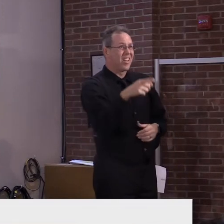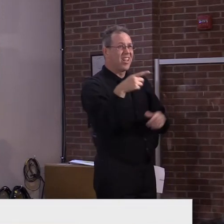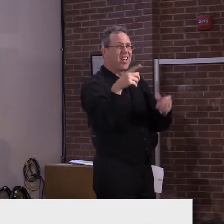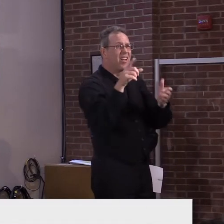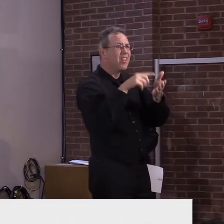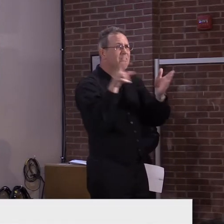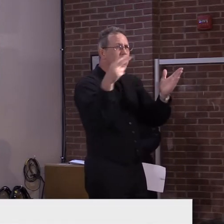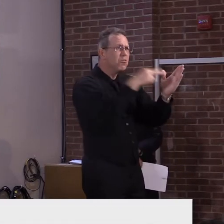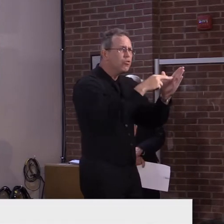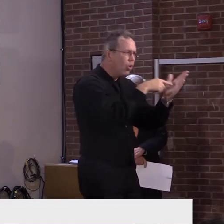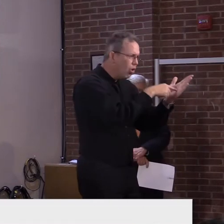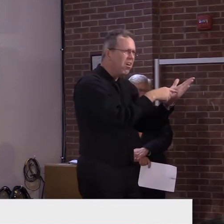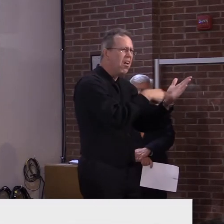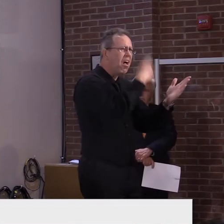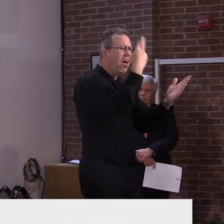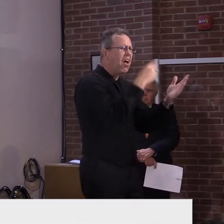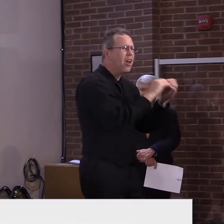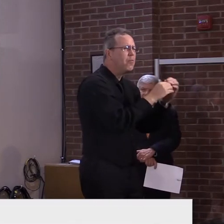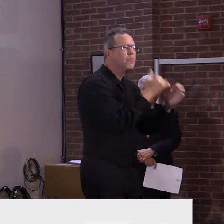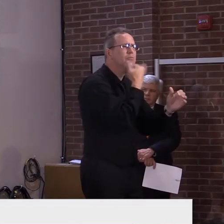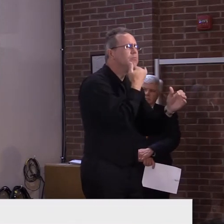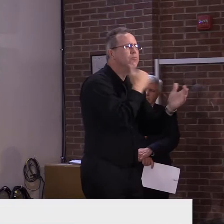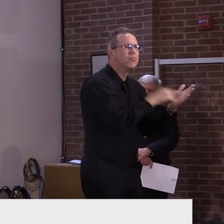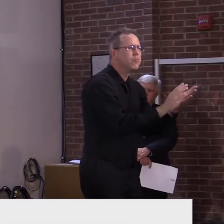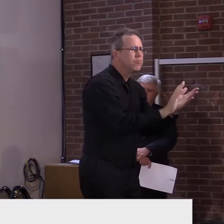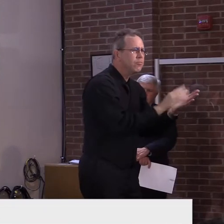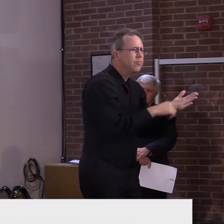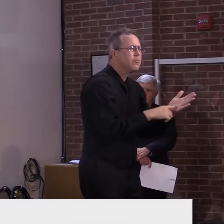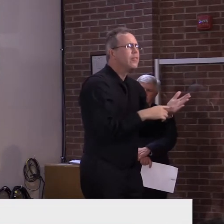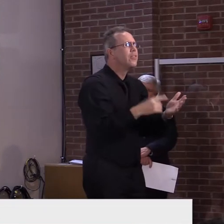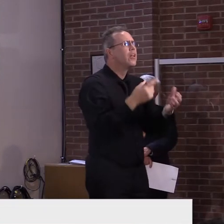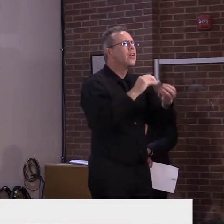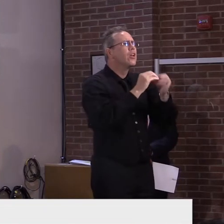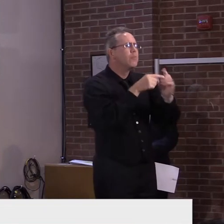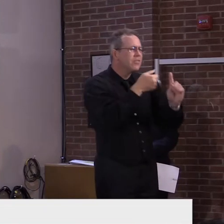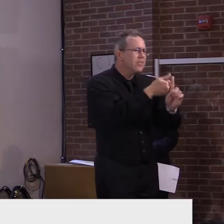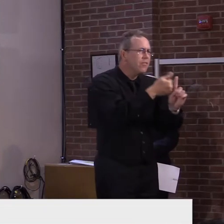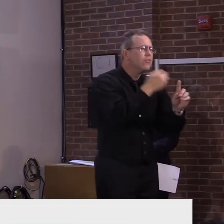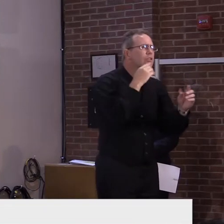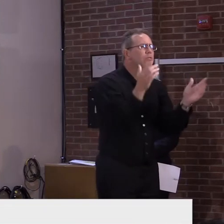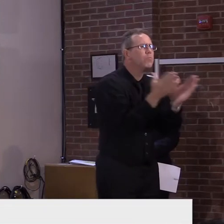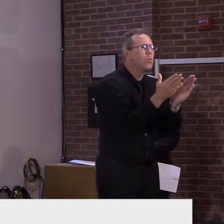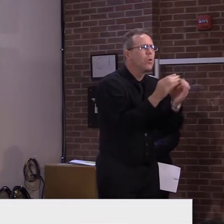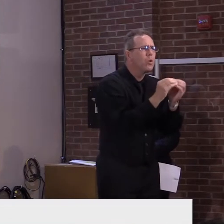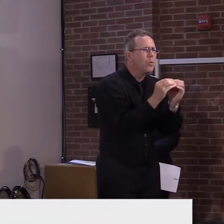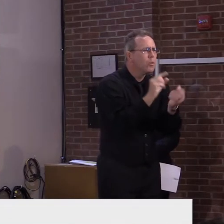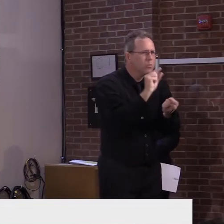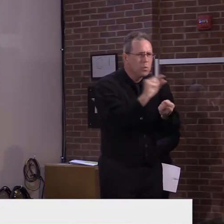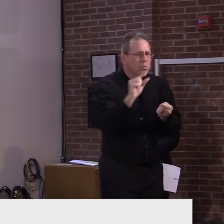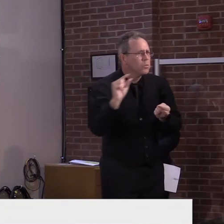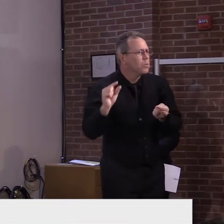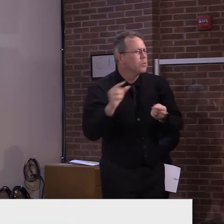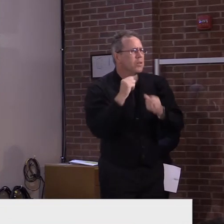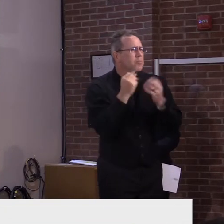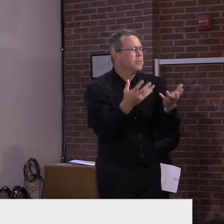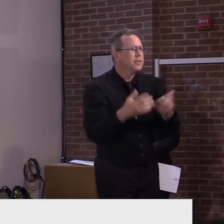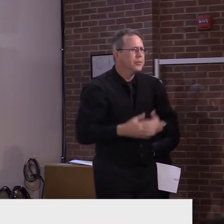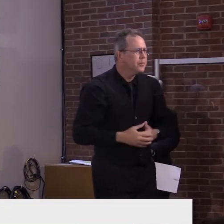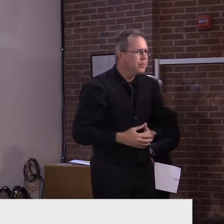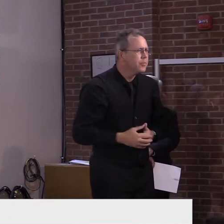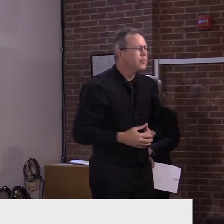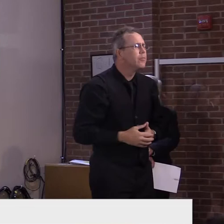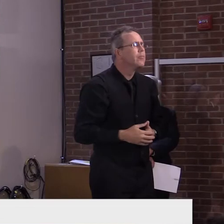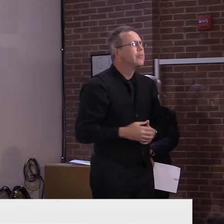is 7.1, Wyndham 7.5, 9.2 for Windsor, 10.2 in Rutland, 10.6 in